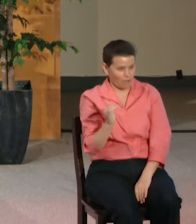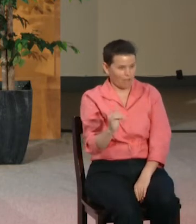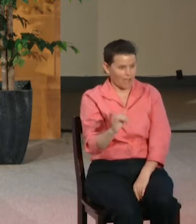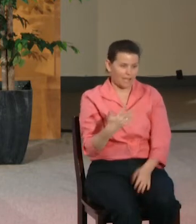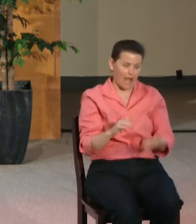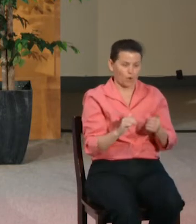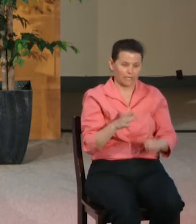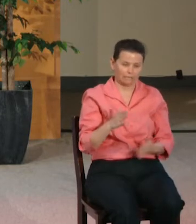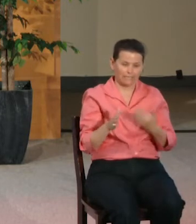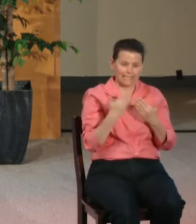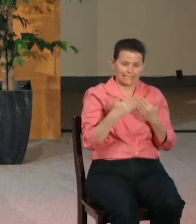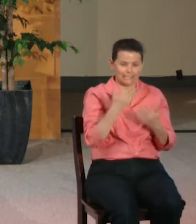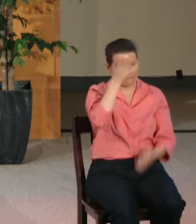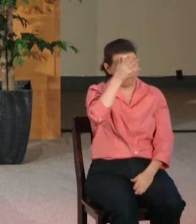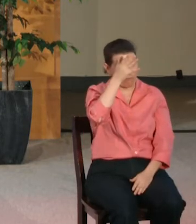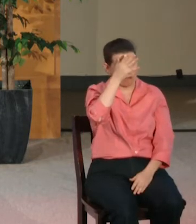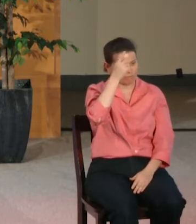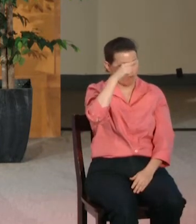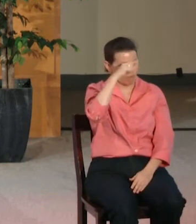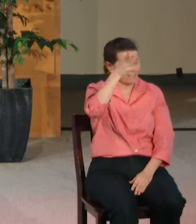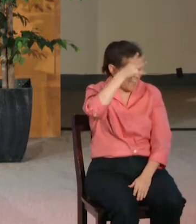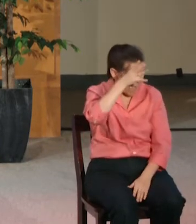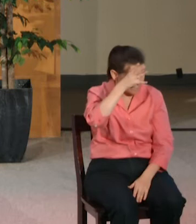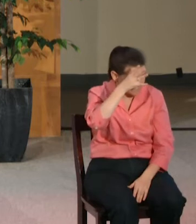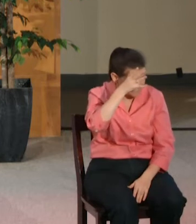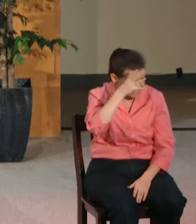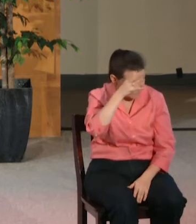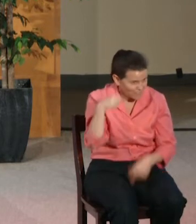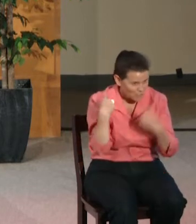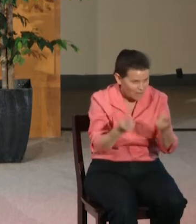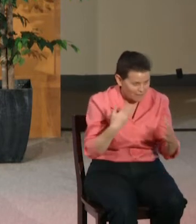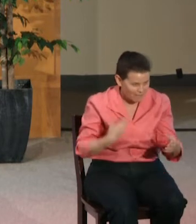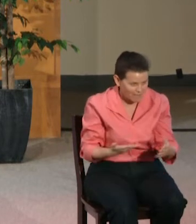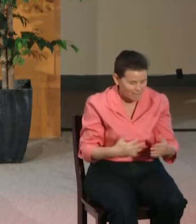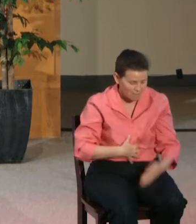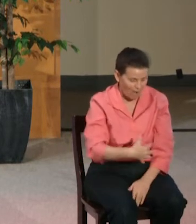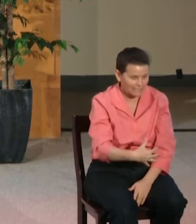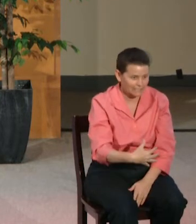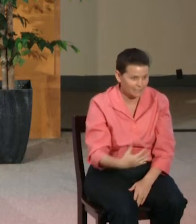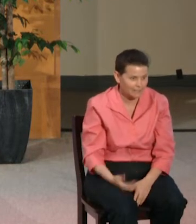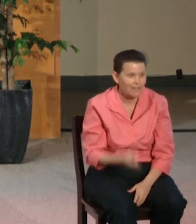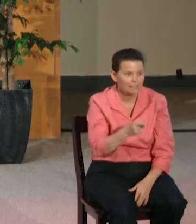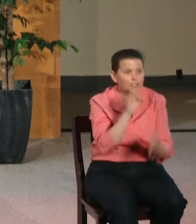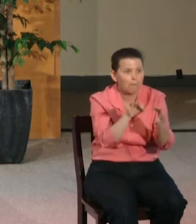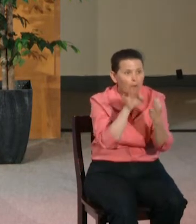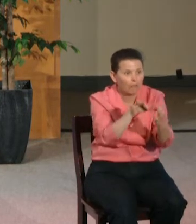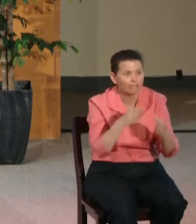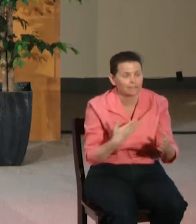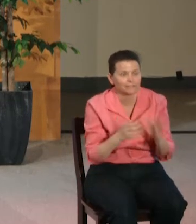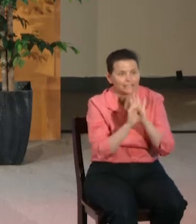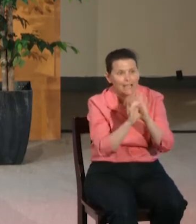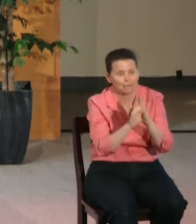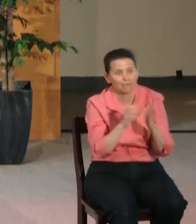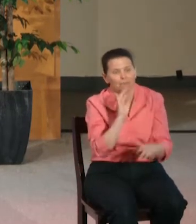it is, you know, for dads during the 9 month pregnancy and everything, and the moms take on all the work, this is a perfect example from nature where they're